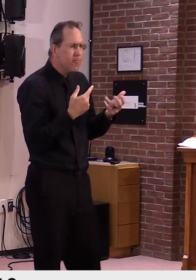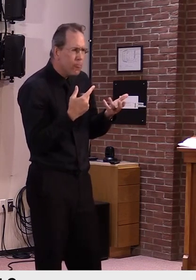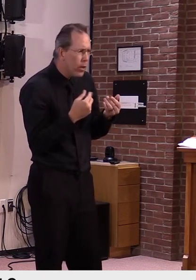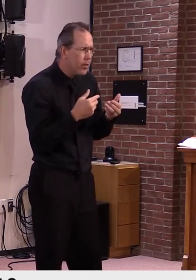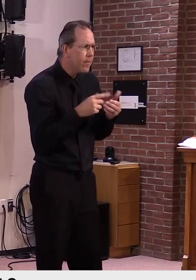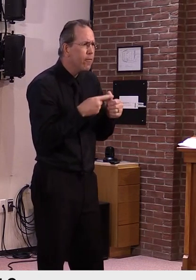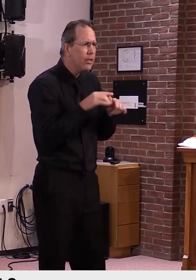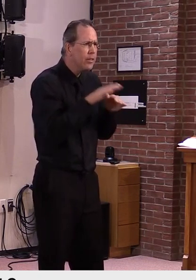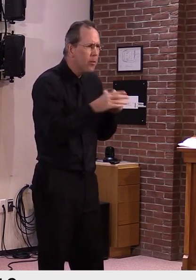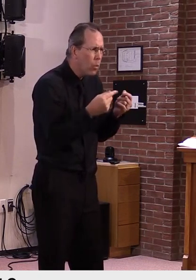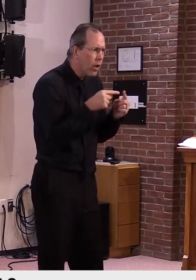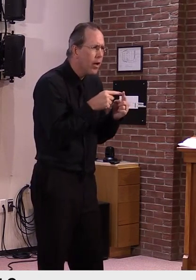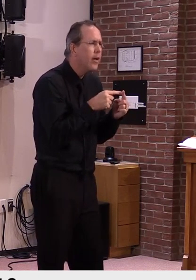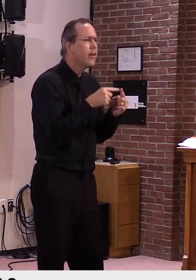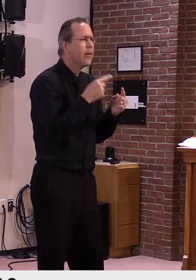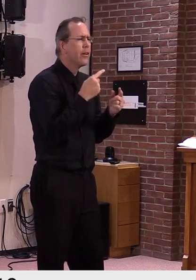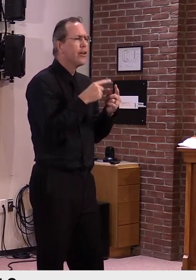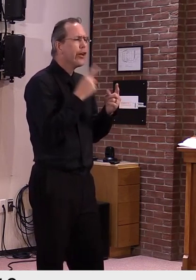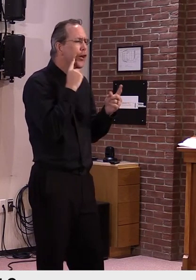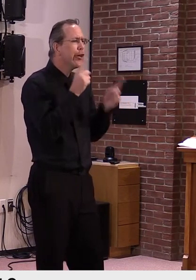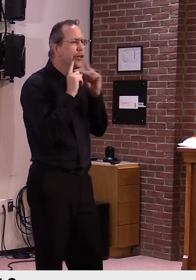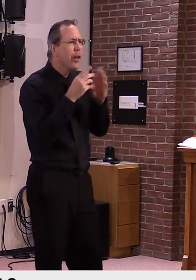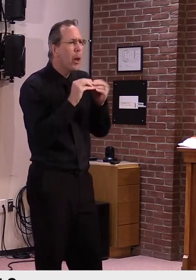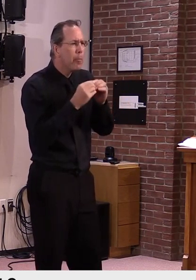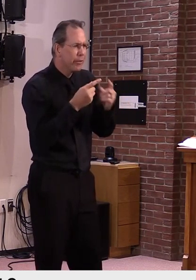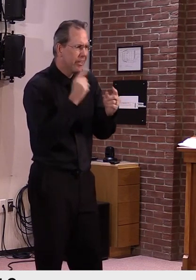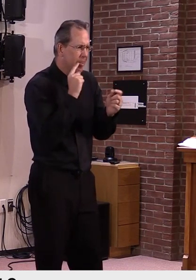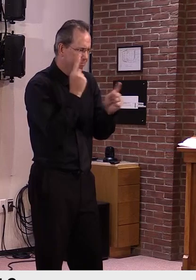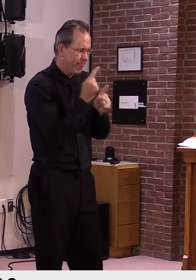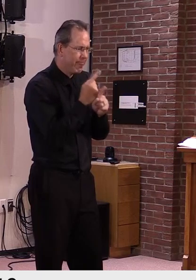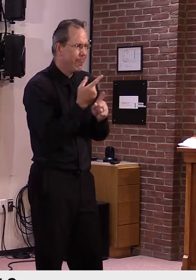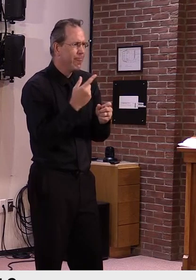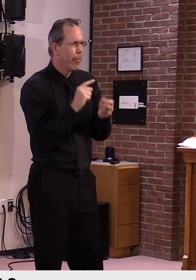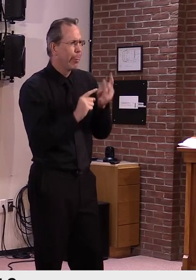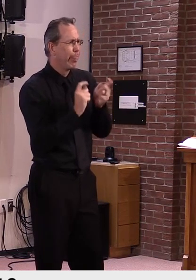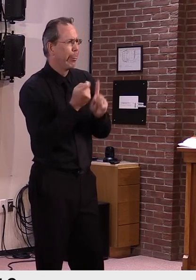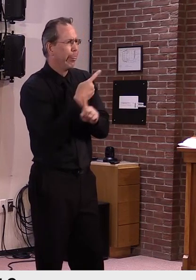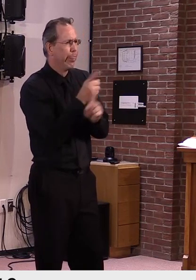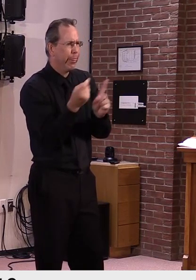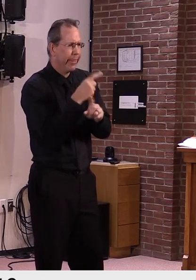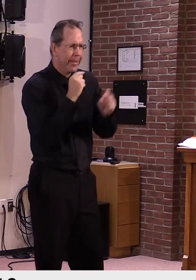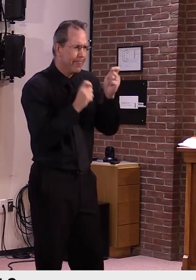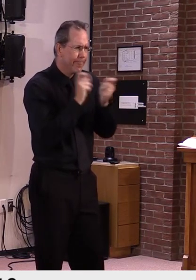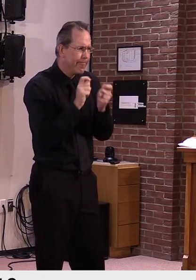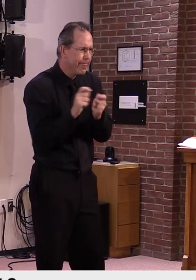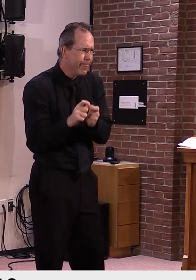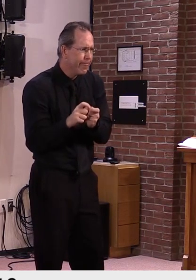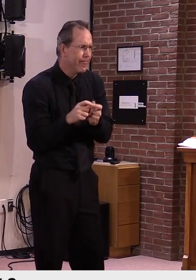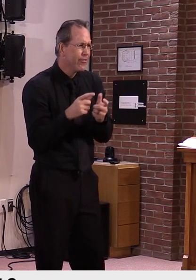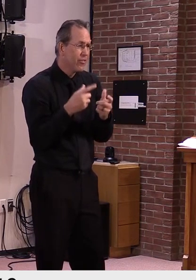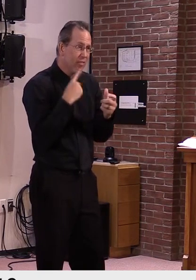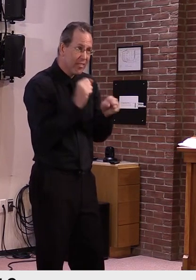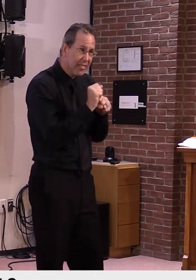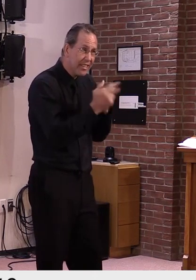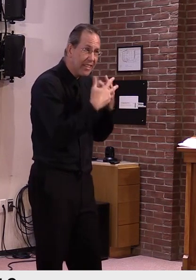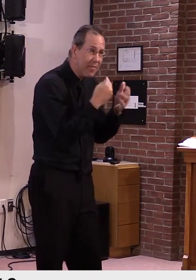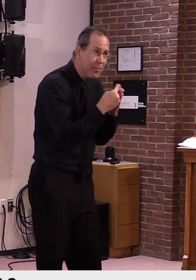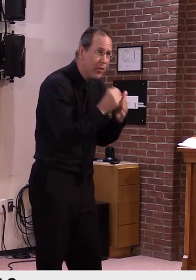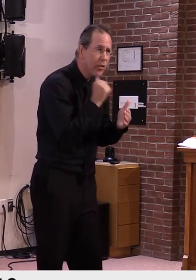flying around in terms of what are the accurate cost savings, and I think we need to look in terms